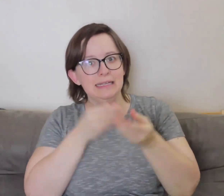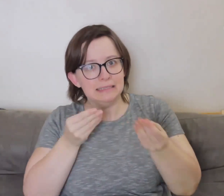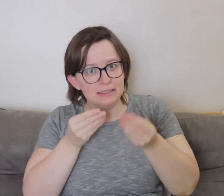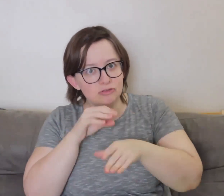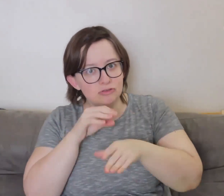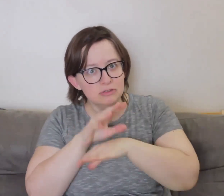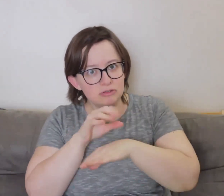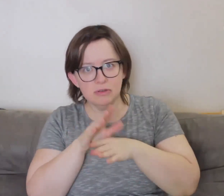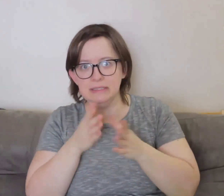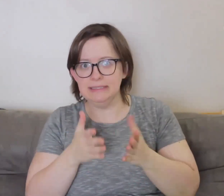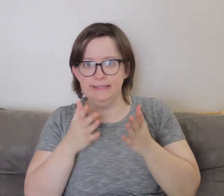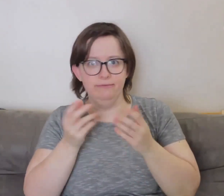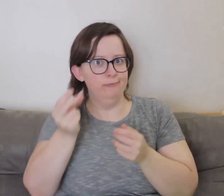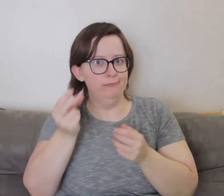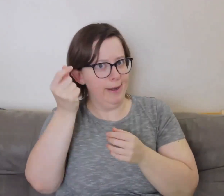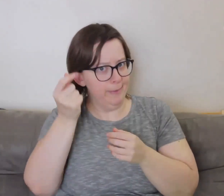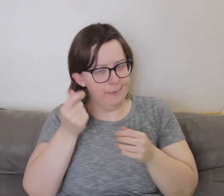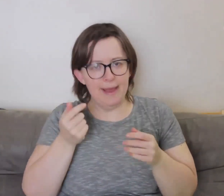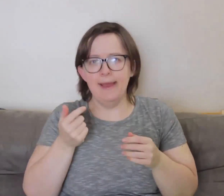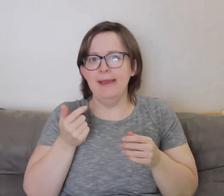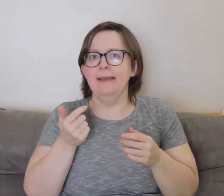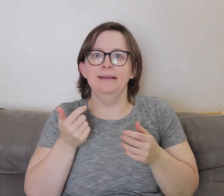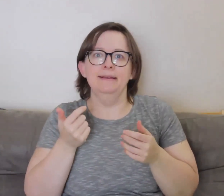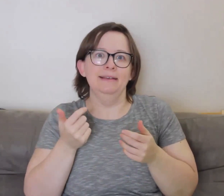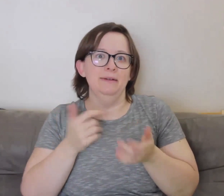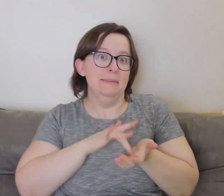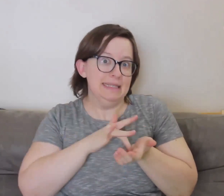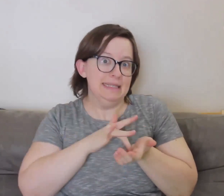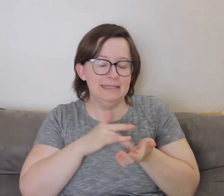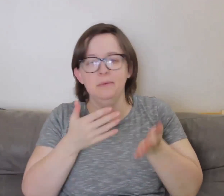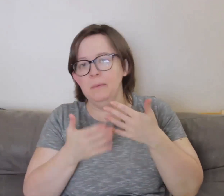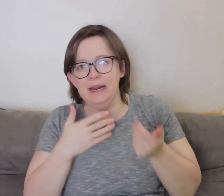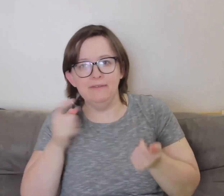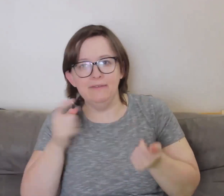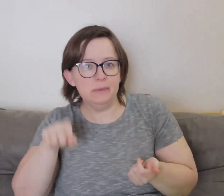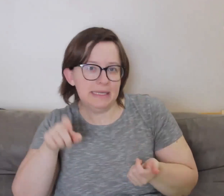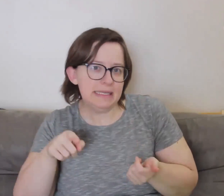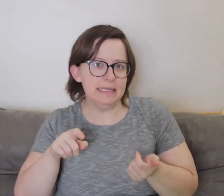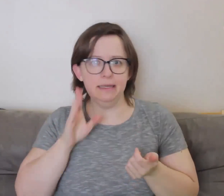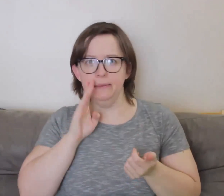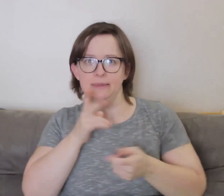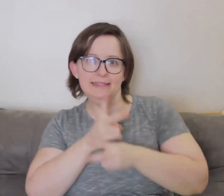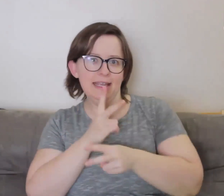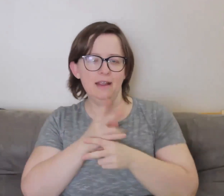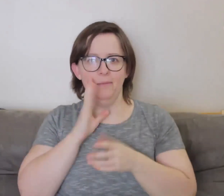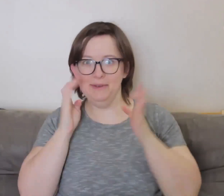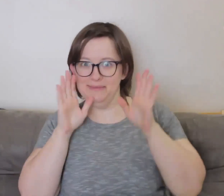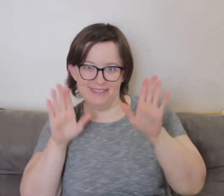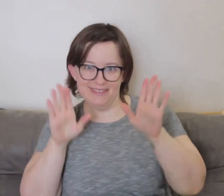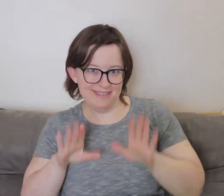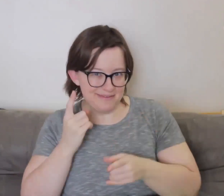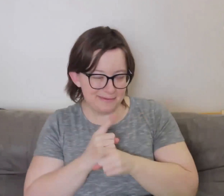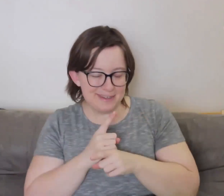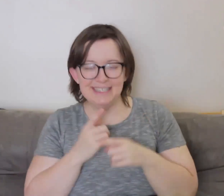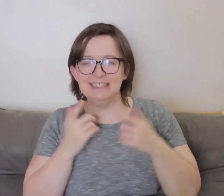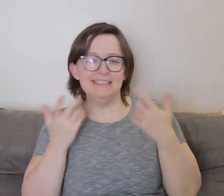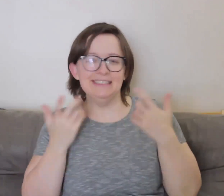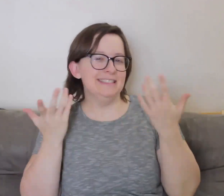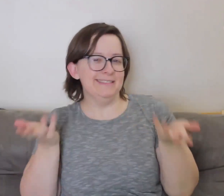that I noticed. And I thought, that's great. Let's go ahead and meet with a lactation counselor, and then we can take care